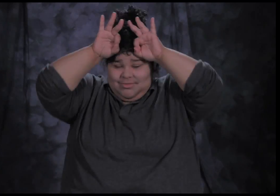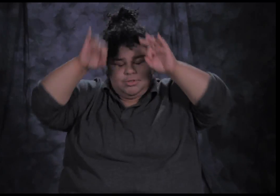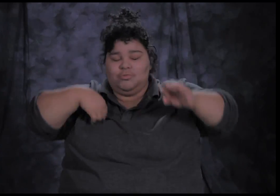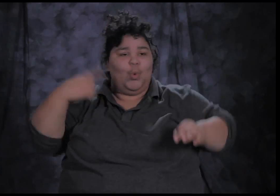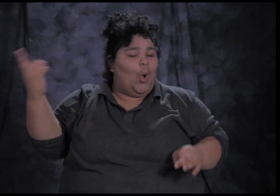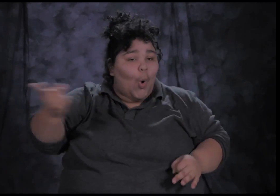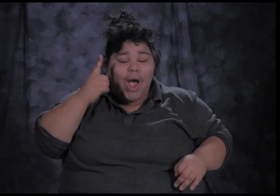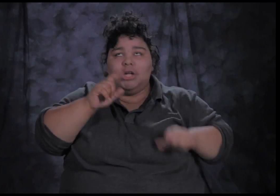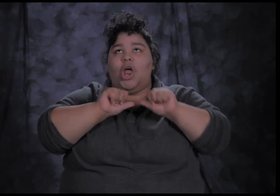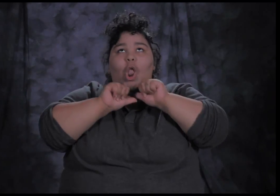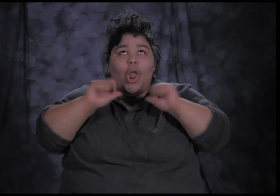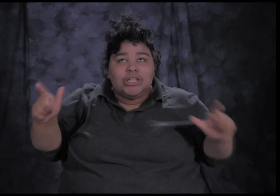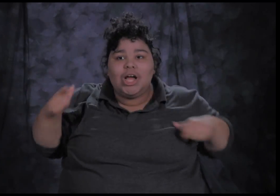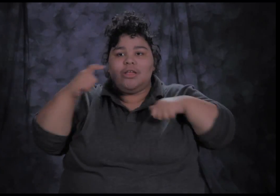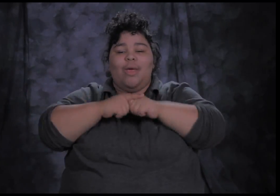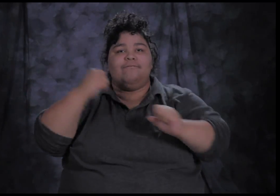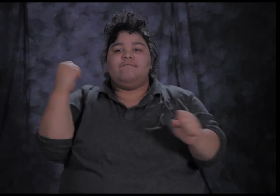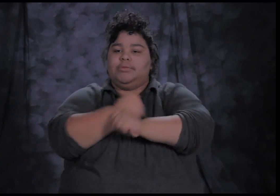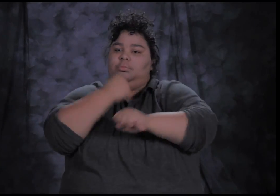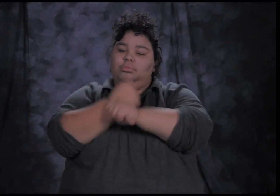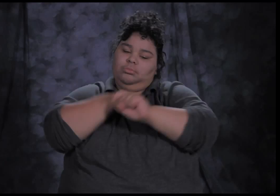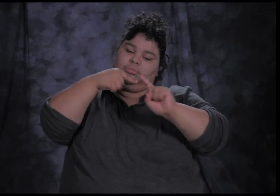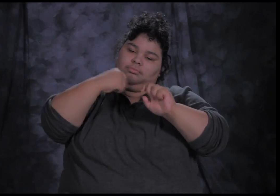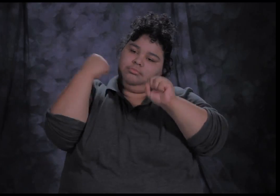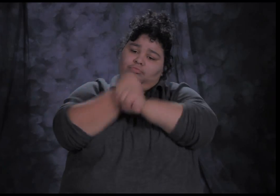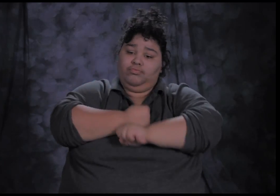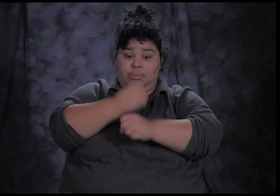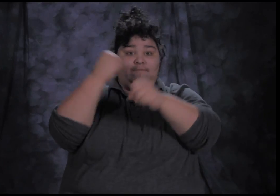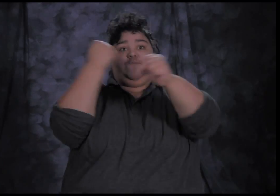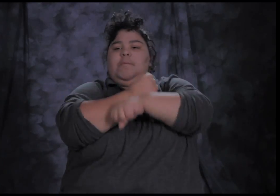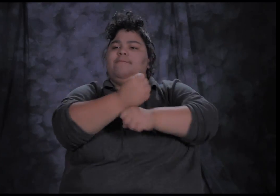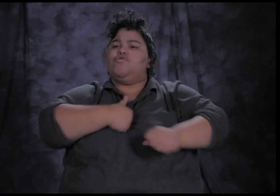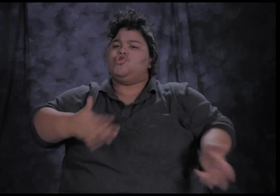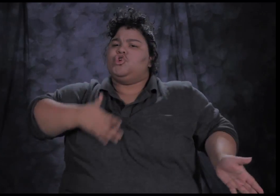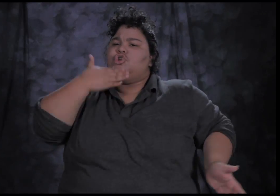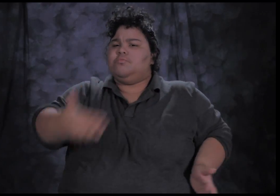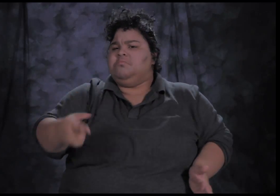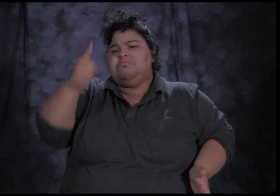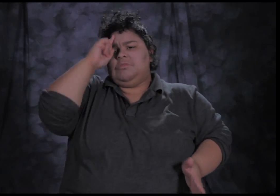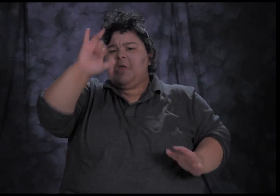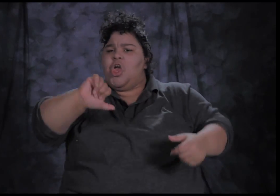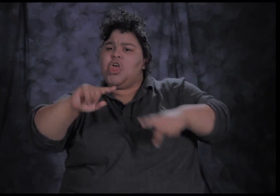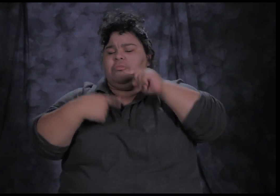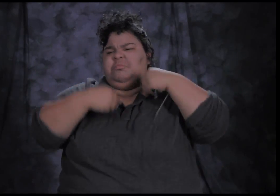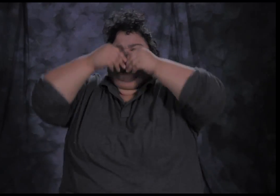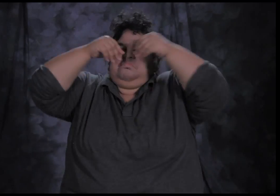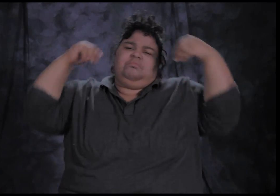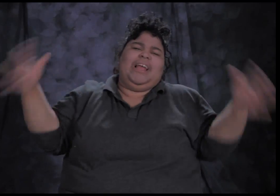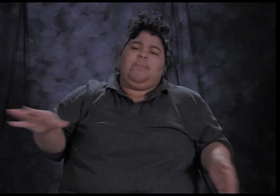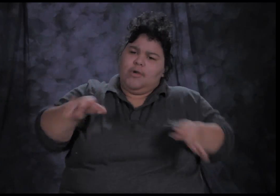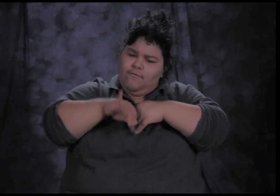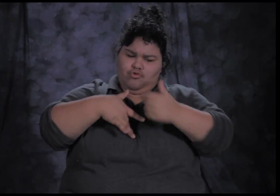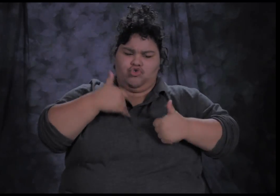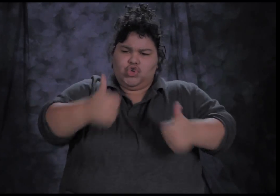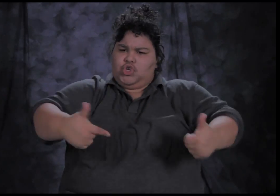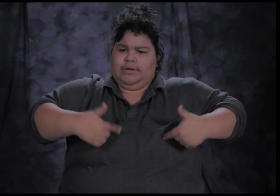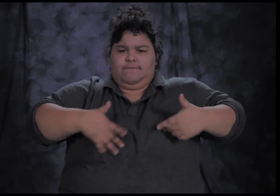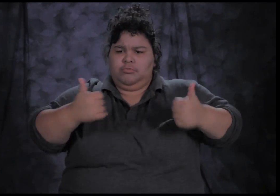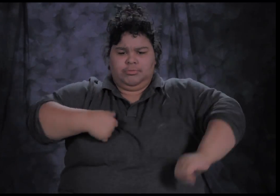it was hard to take control. But it felt good when I beat people up. It was like I was really rough